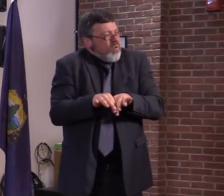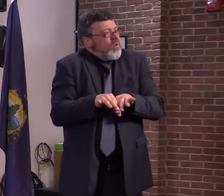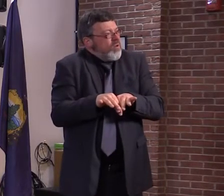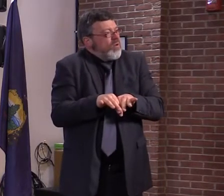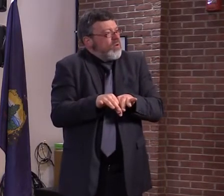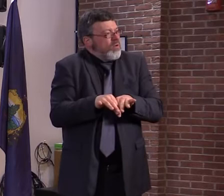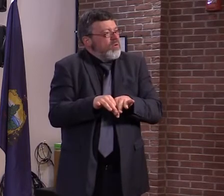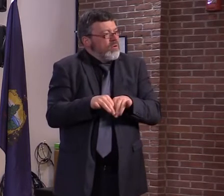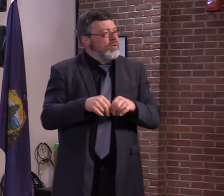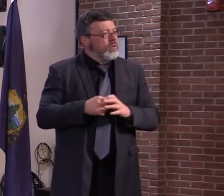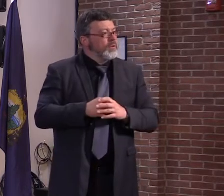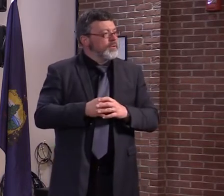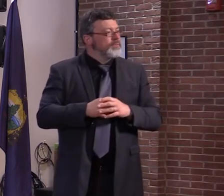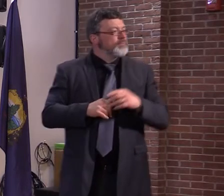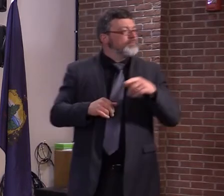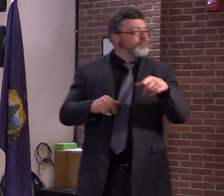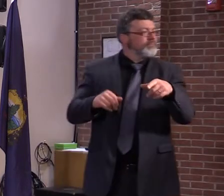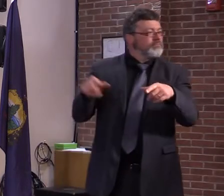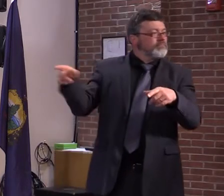Legislative leaders on a